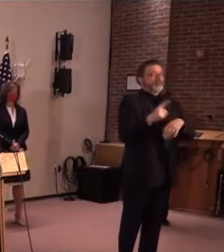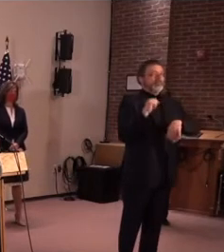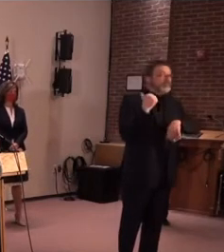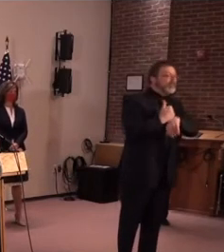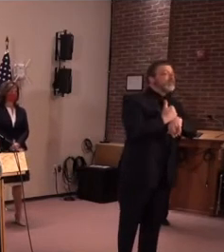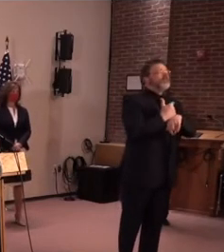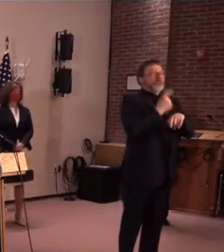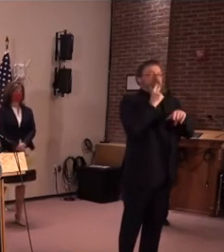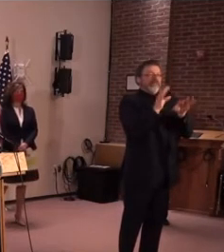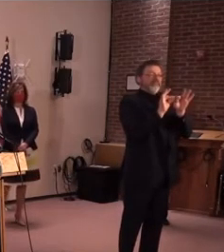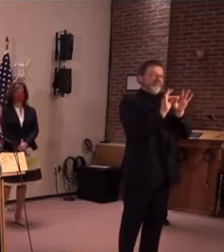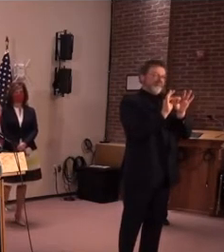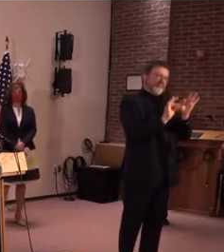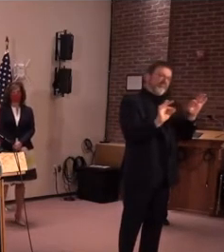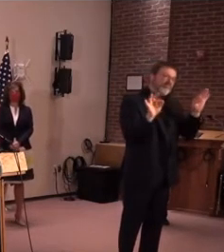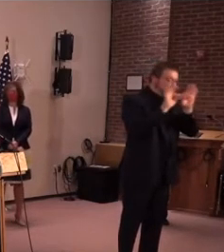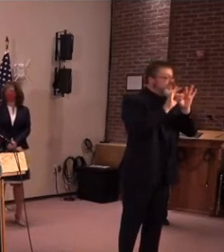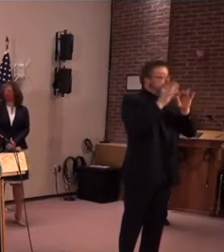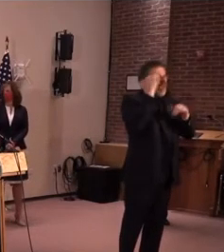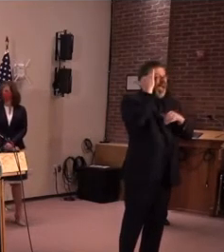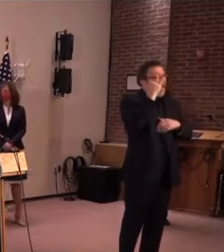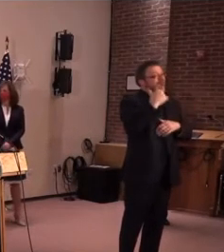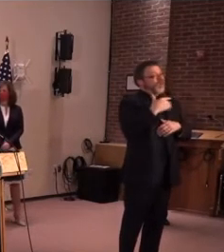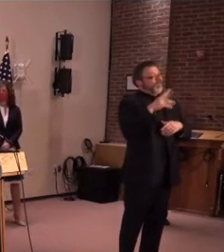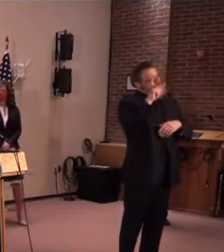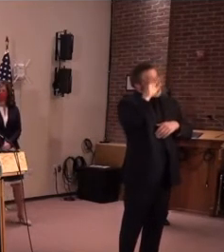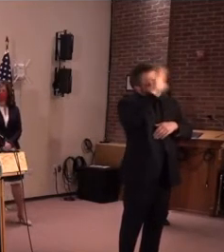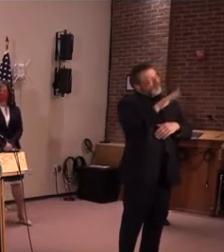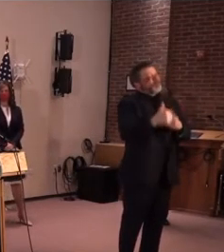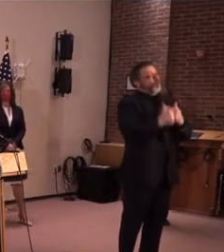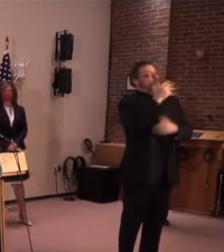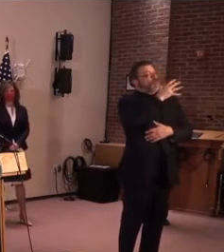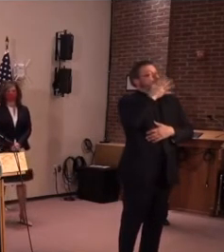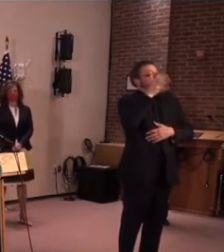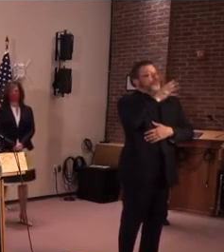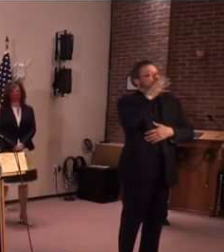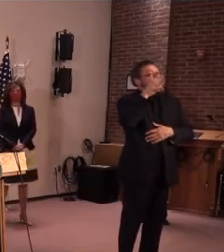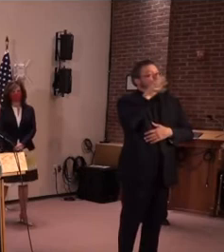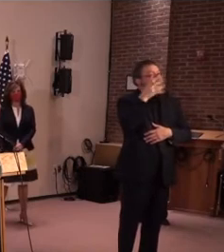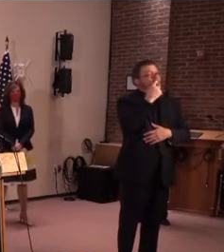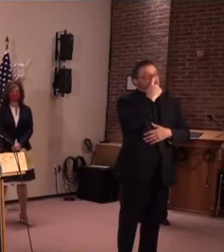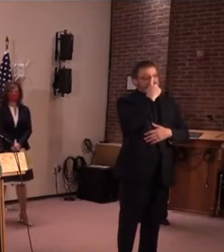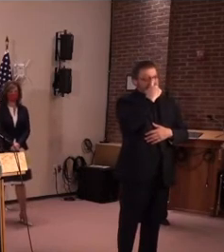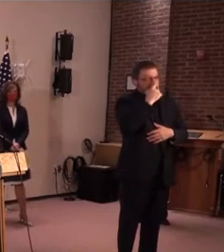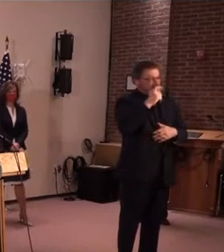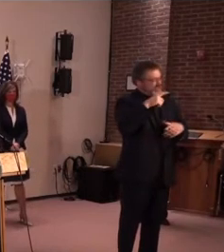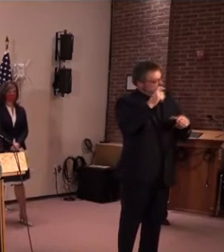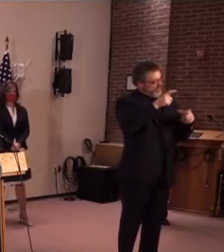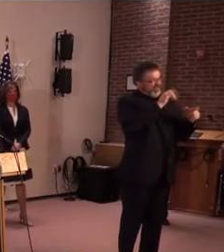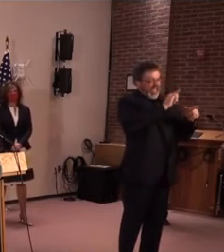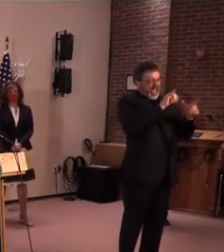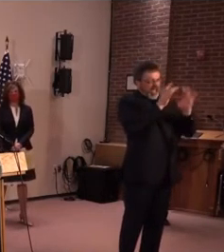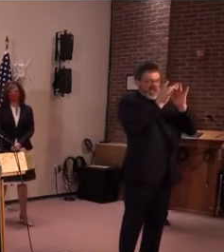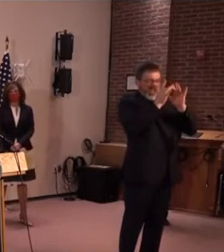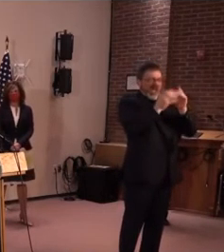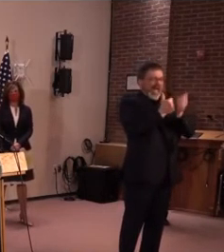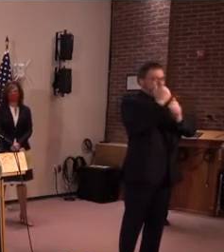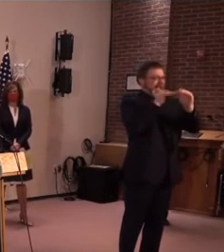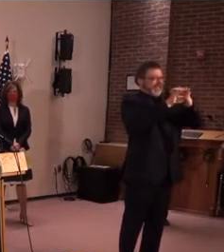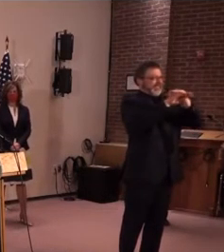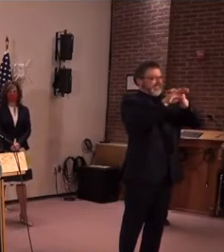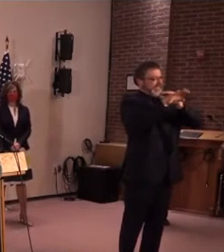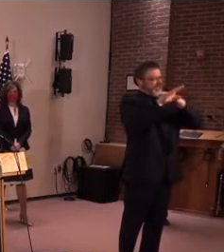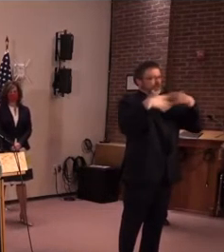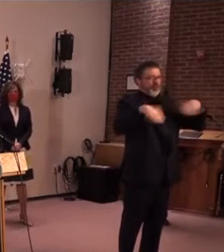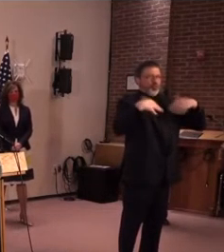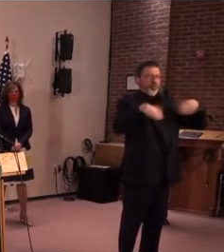rural communities across the state. So our action team is pleased to roll up our sleeves and be a part of this recovery. So thank